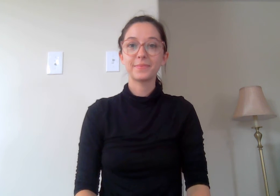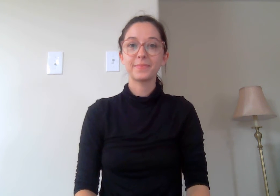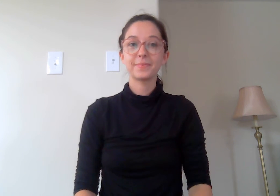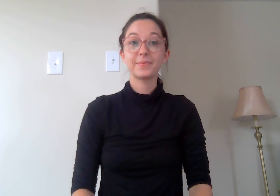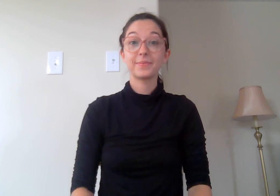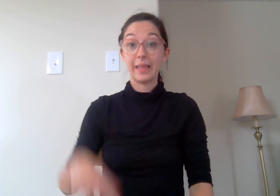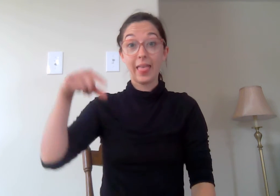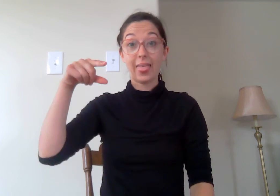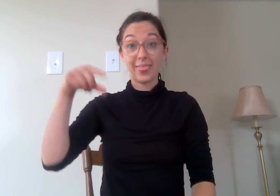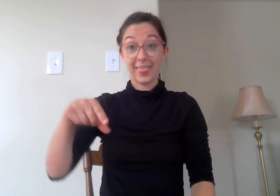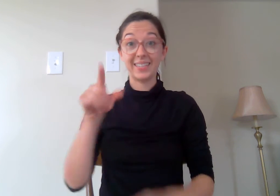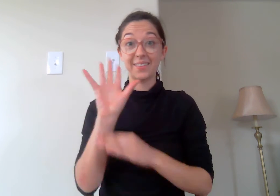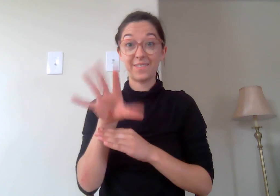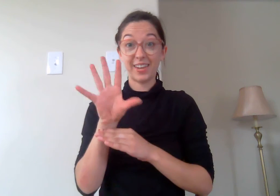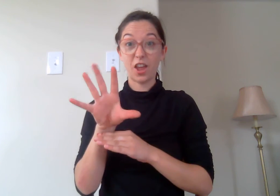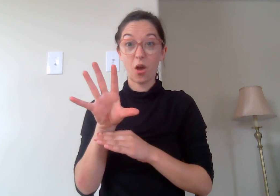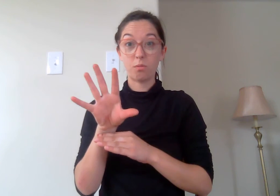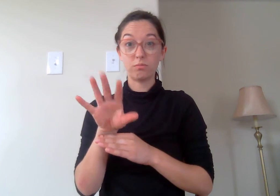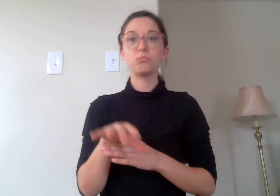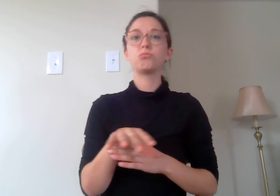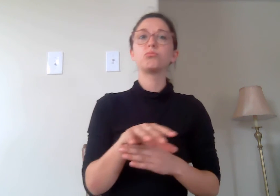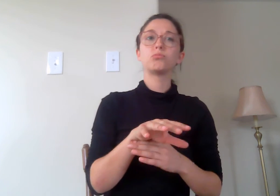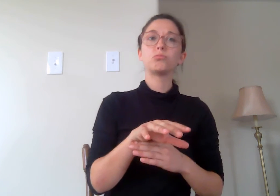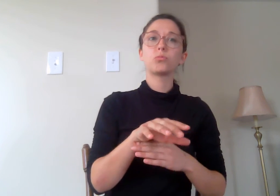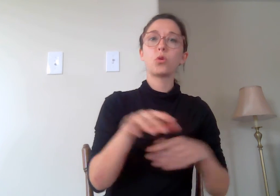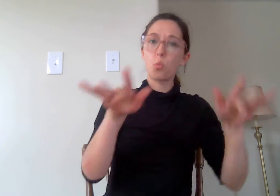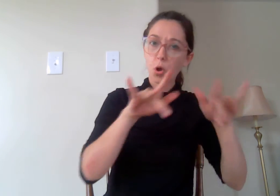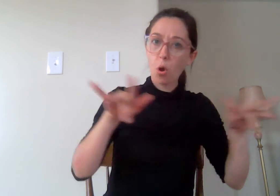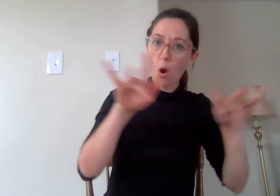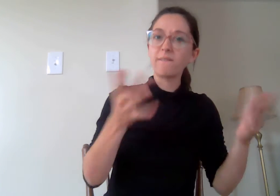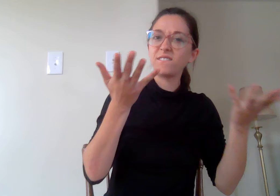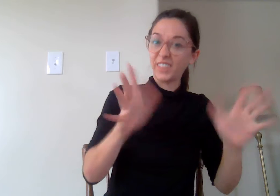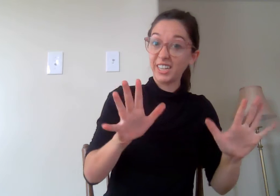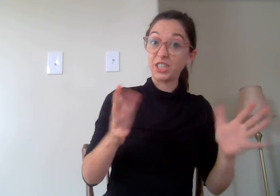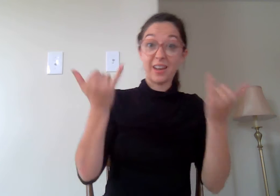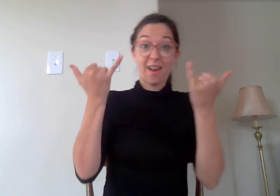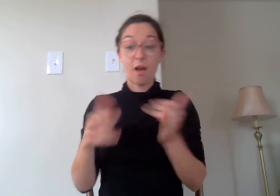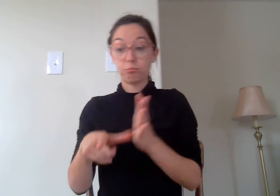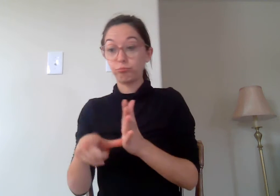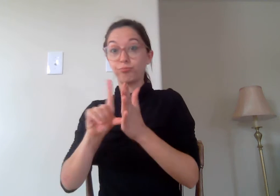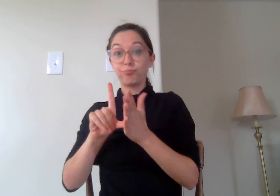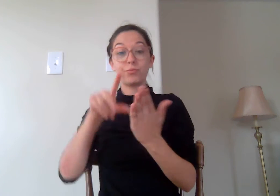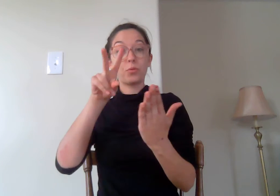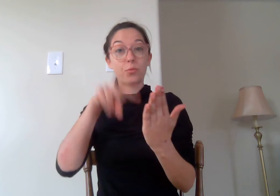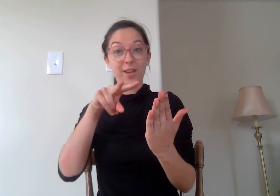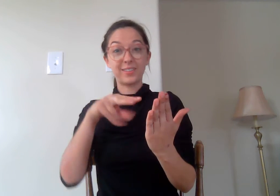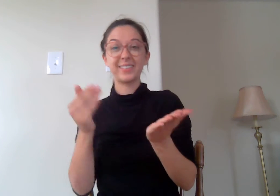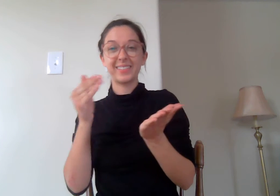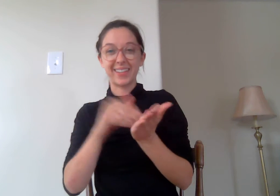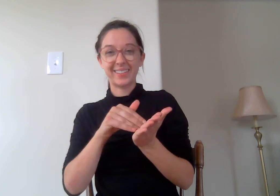This episode was pre-recorded as part of a live continuing education webinar. On-demand CEUs are still available for this presentation through